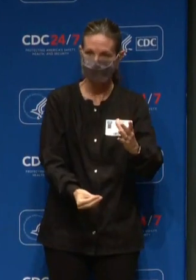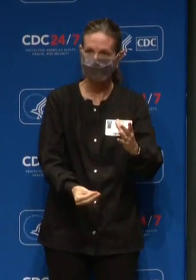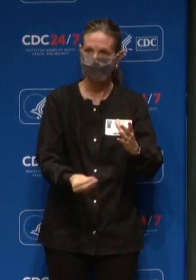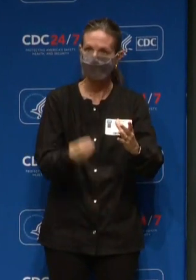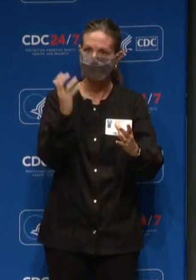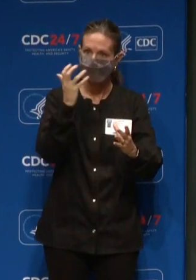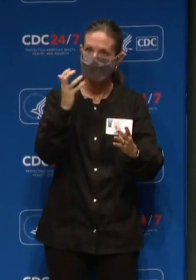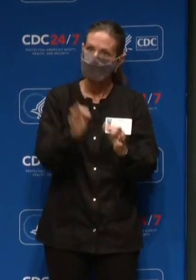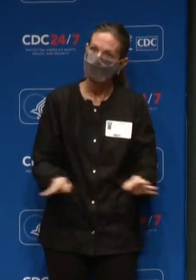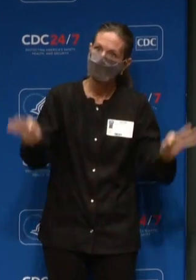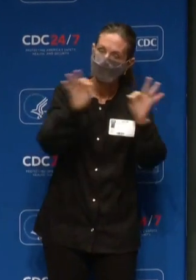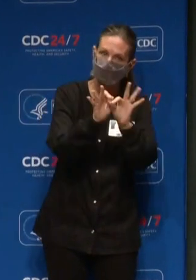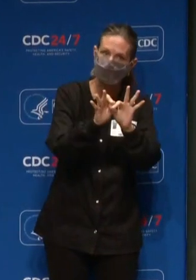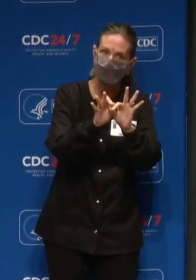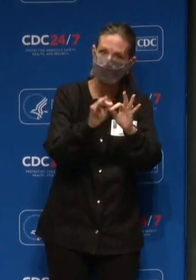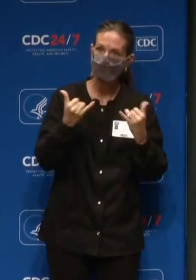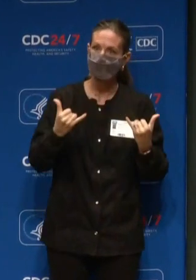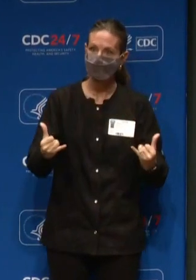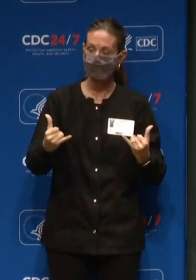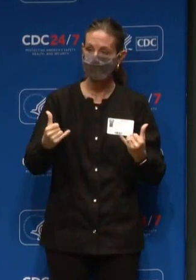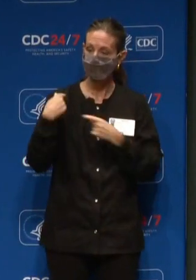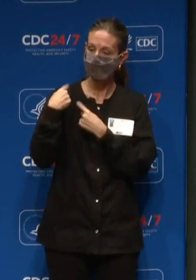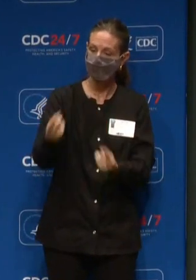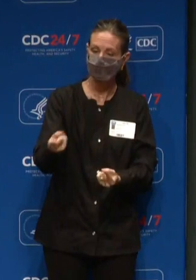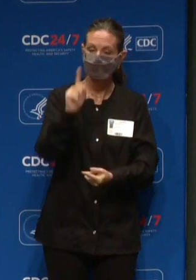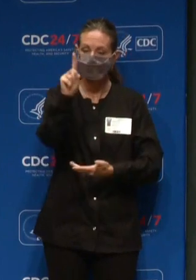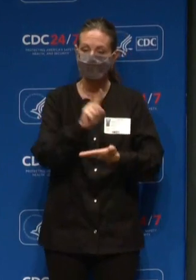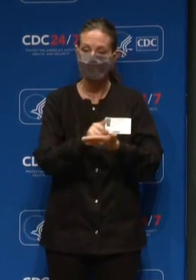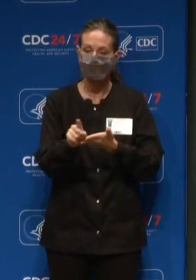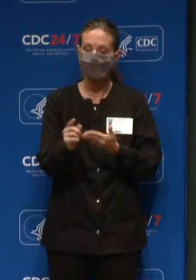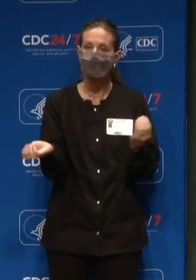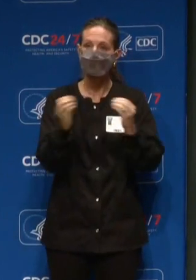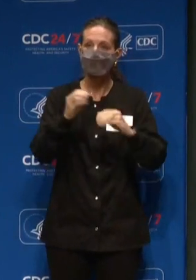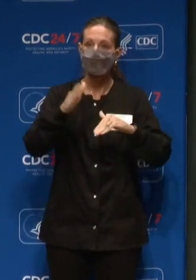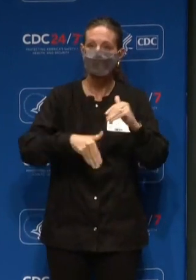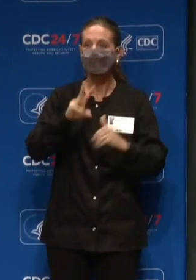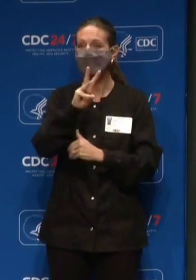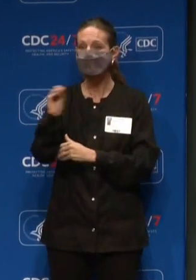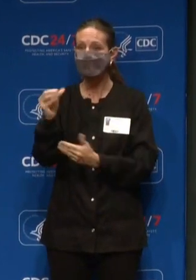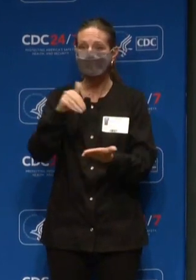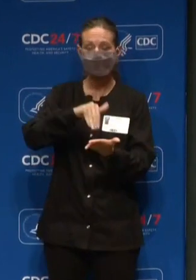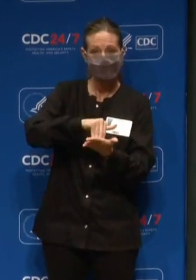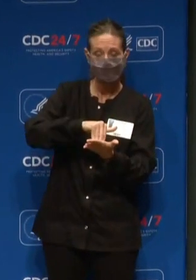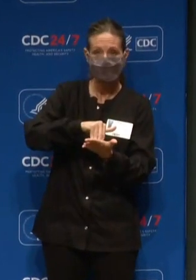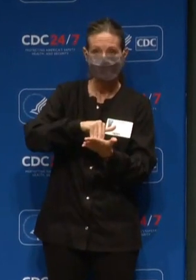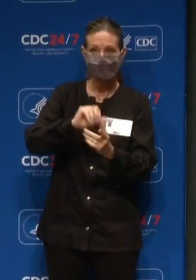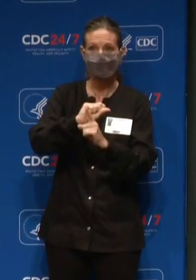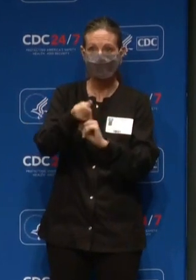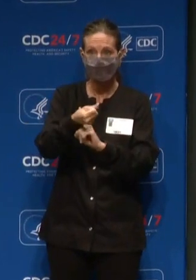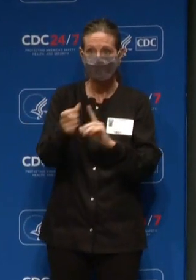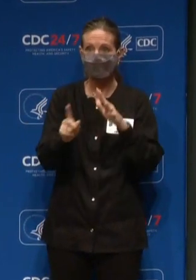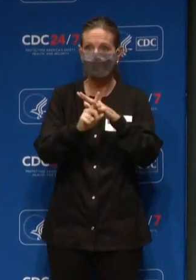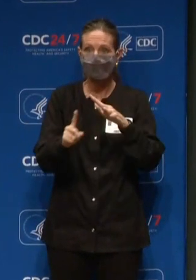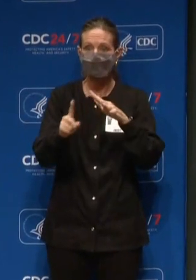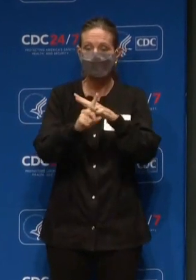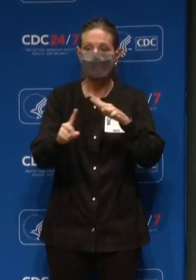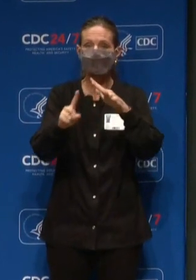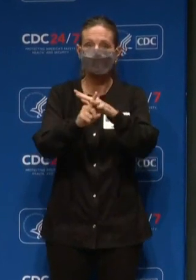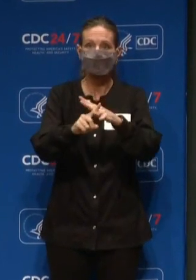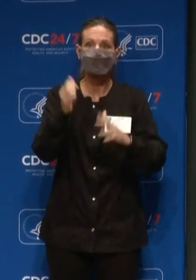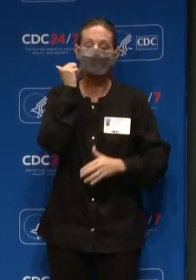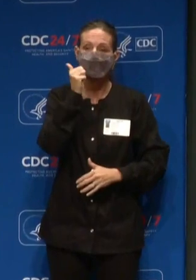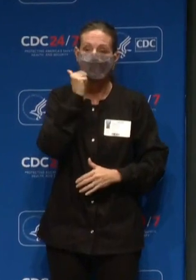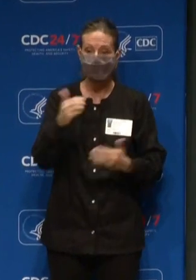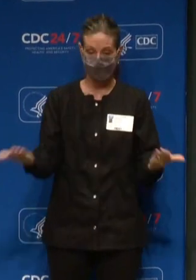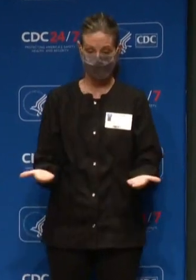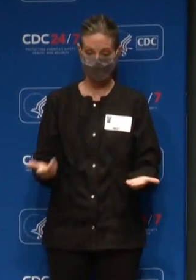we've seen nearly 60,000 cases a day on average, as well as 700 deaths. Here in Georgia, we've